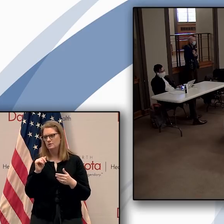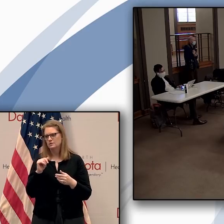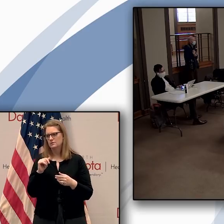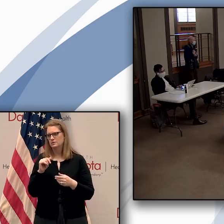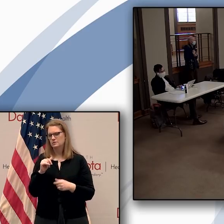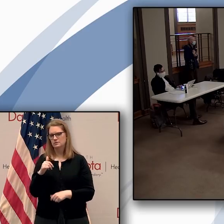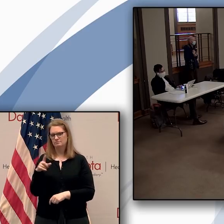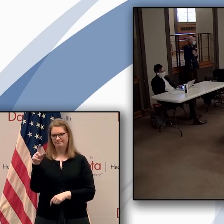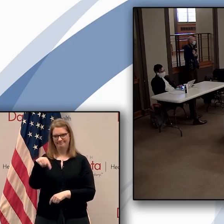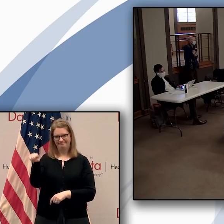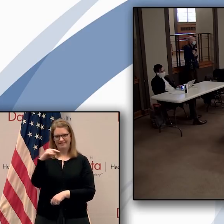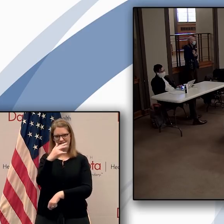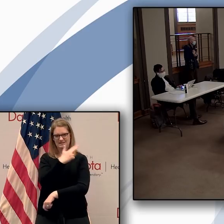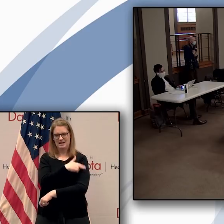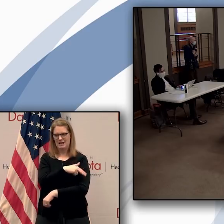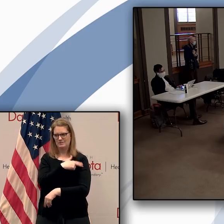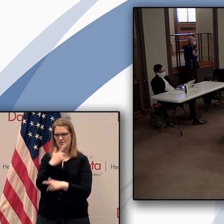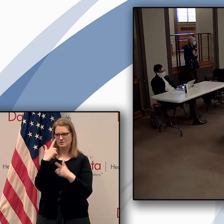hospitals' decisions